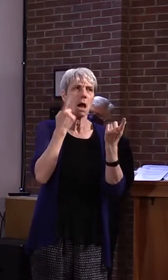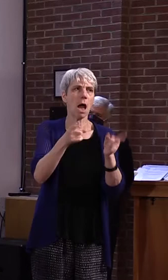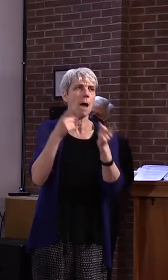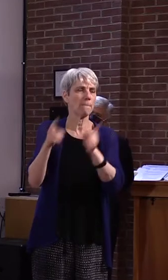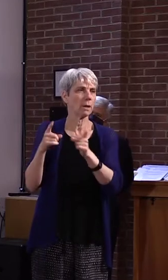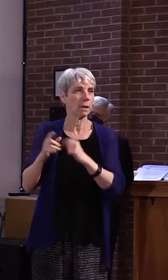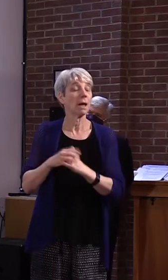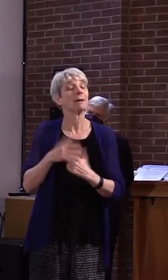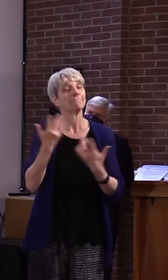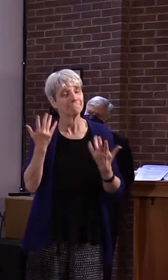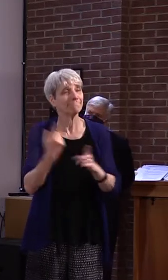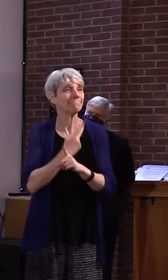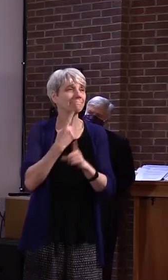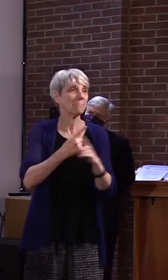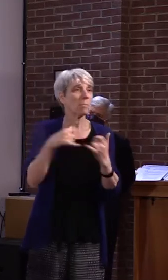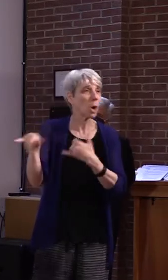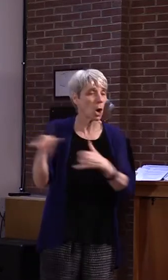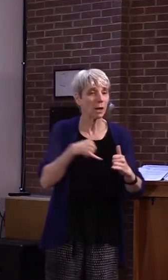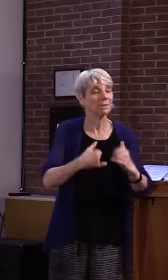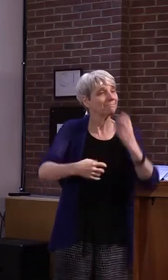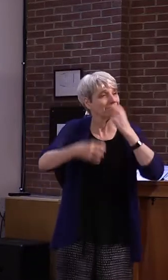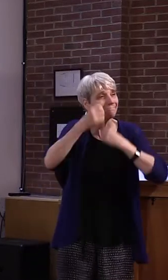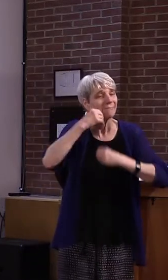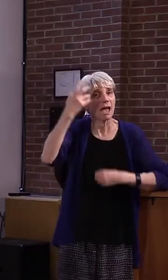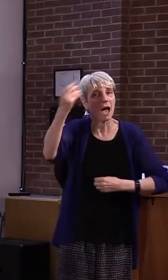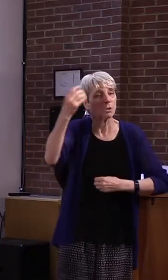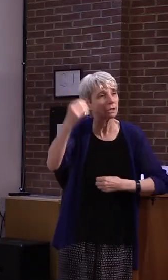mind it was a party, people were dining outdoors,